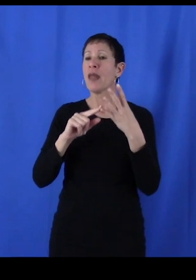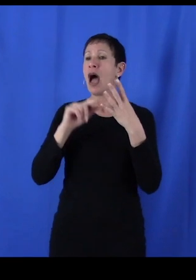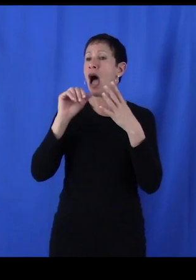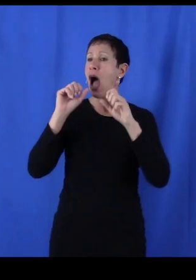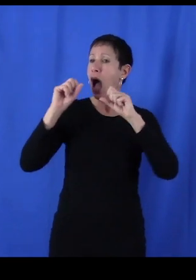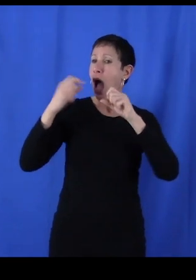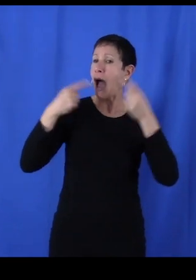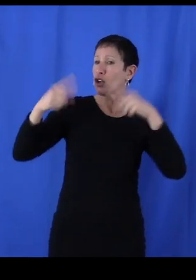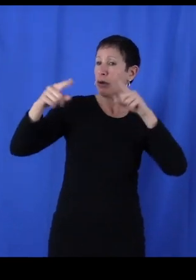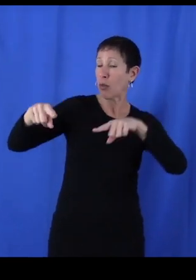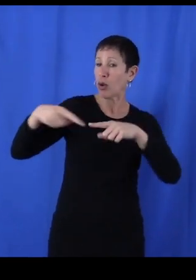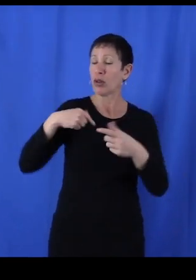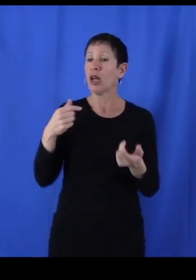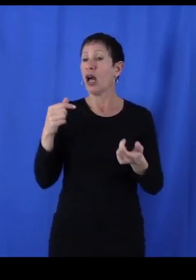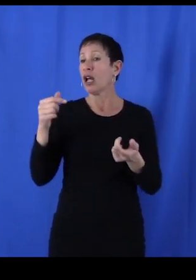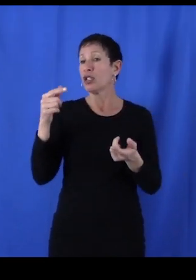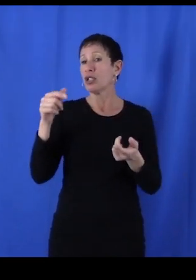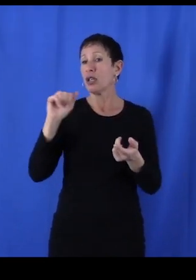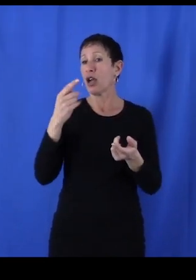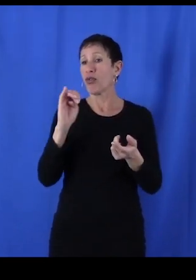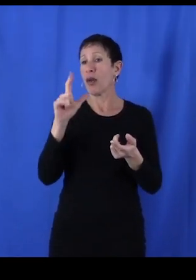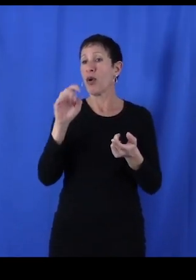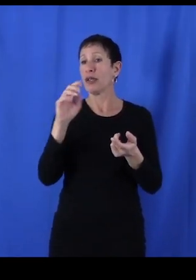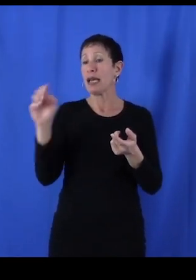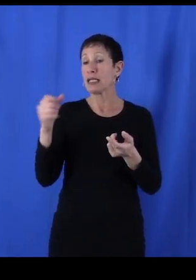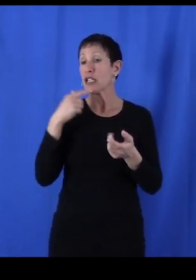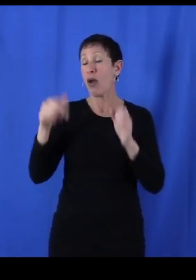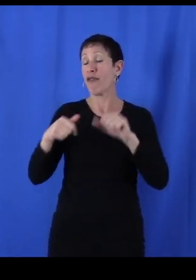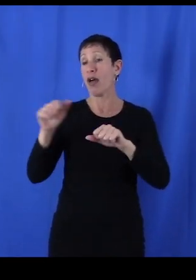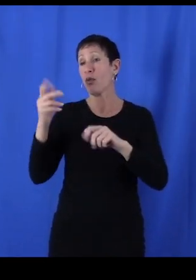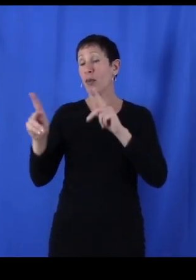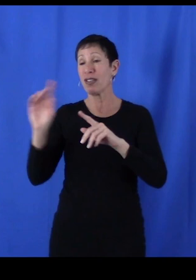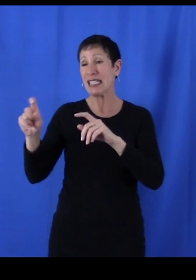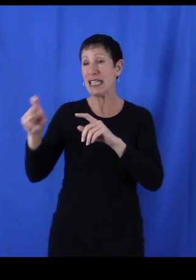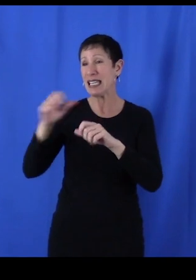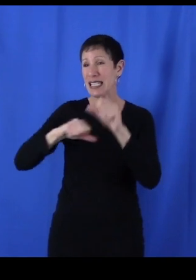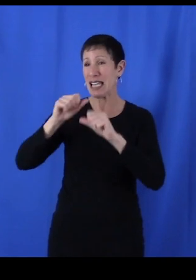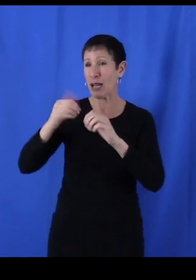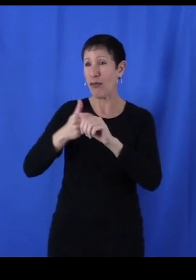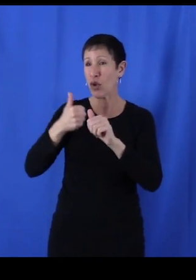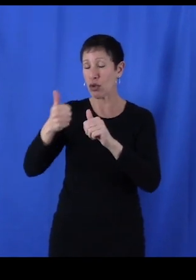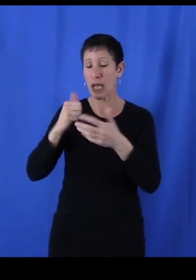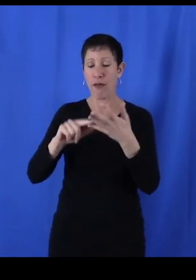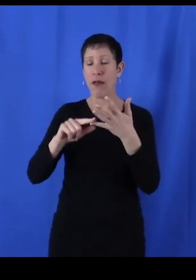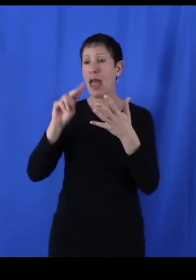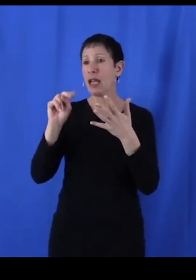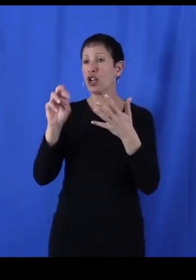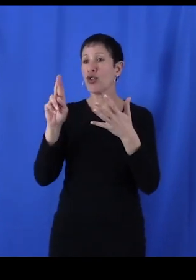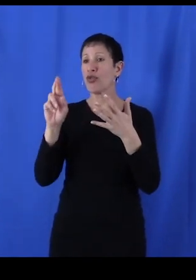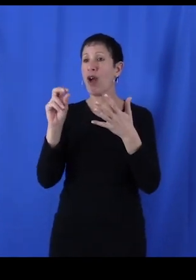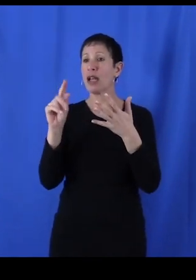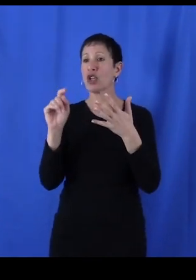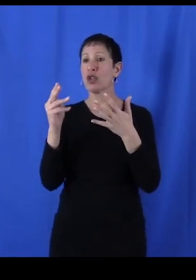other people's needs and society and community ahead of yourself. And finally, neuroticism, a measurement of how much you